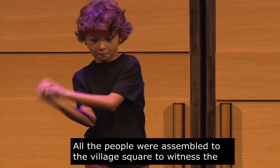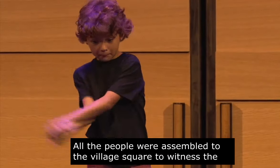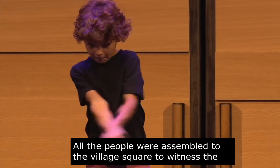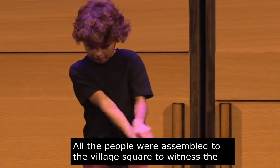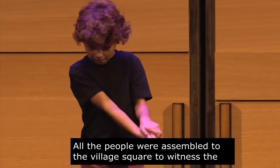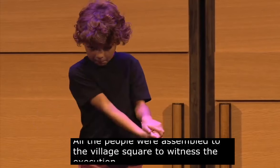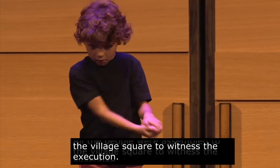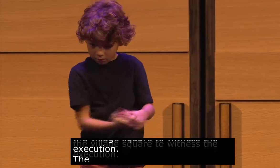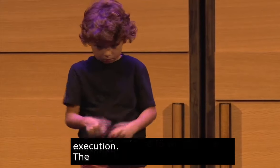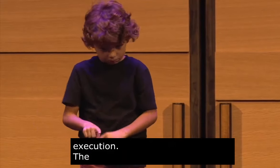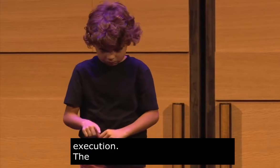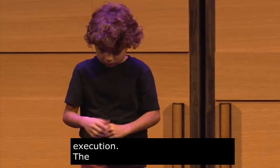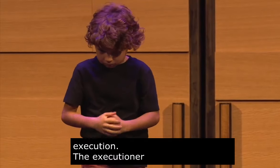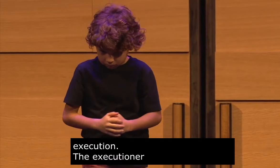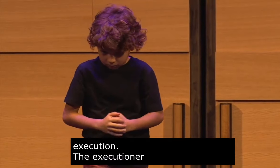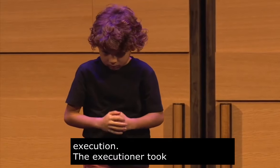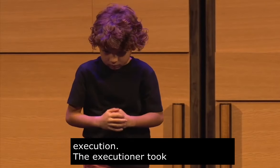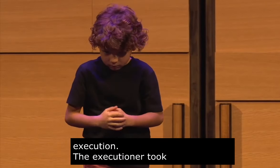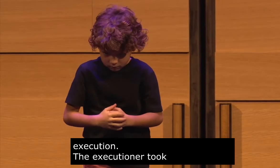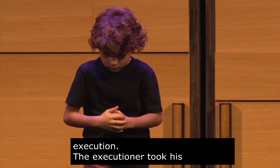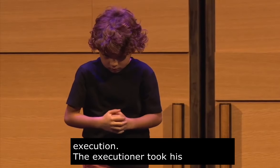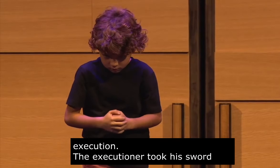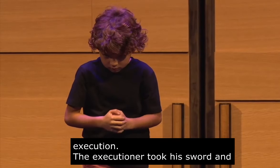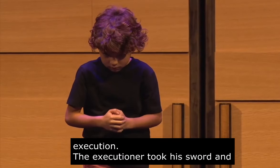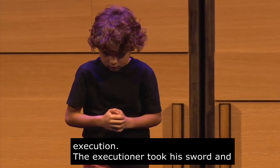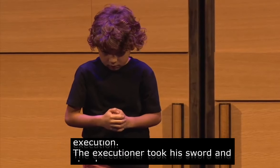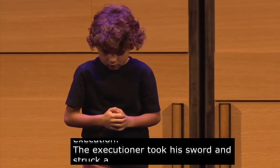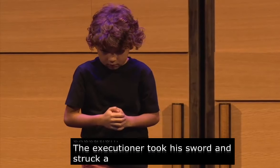execution. The executioner took his sword and struck a mighty blow.